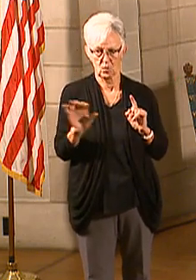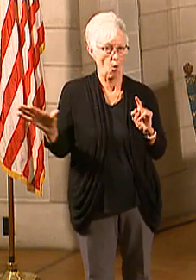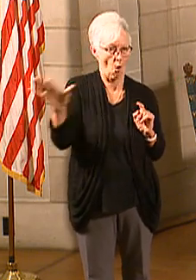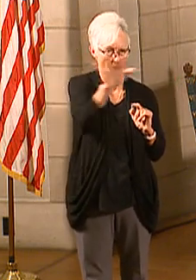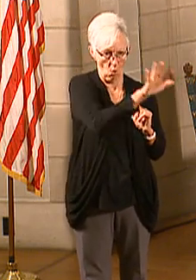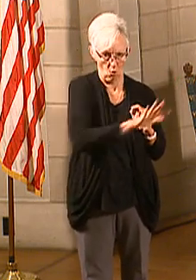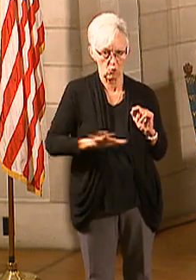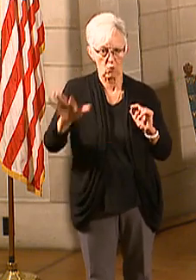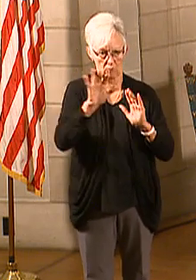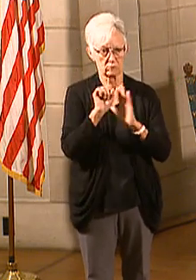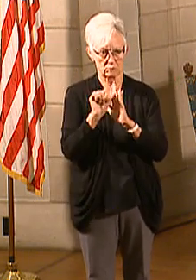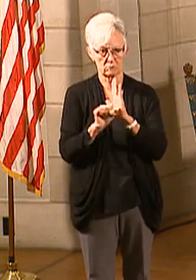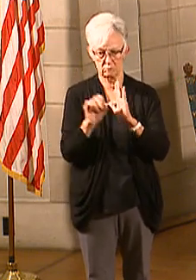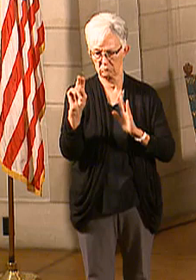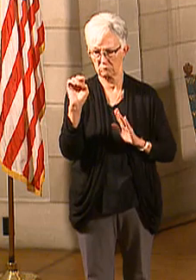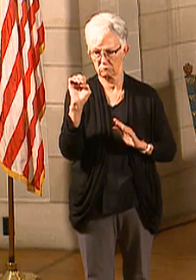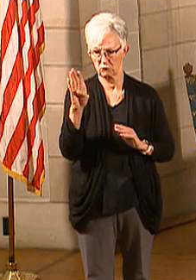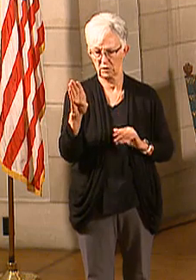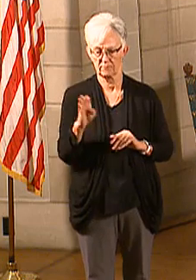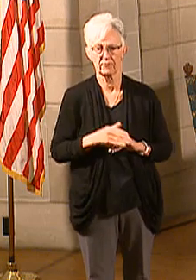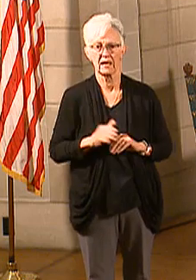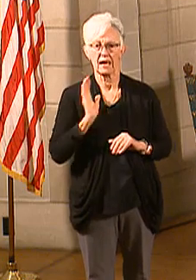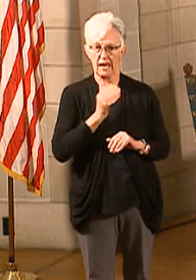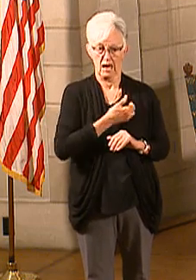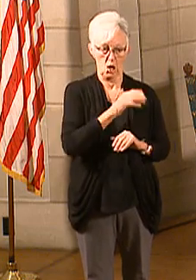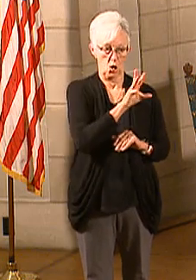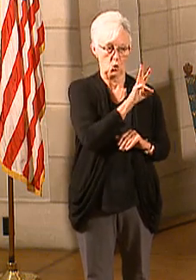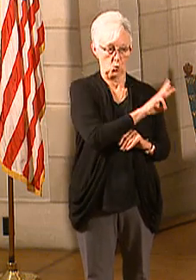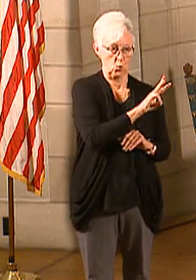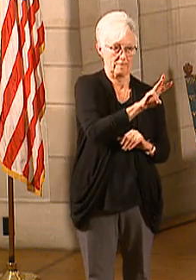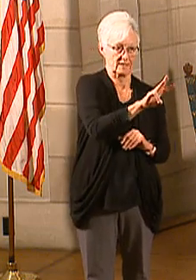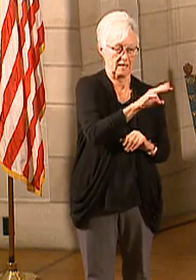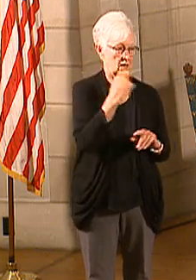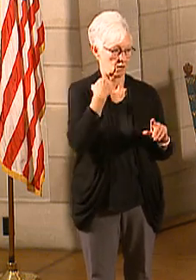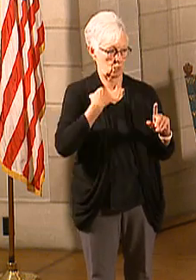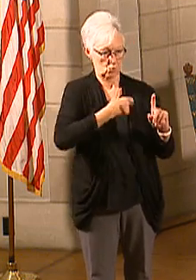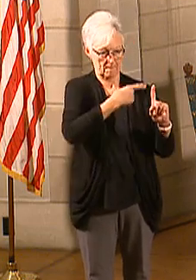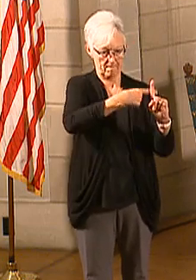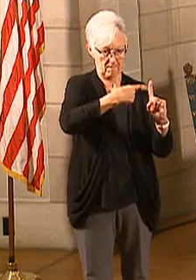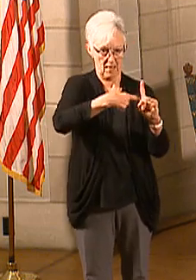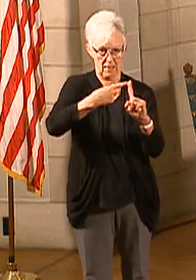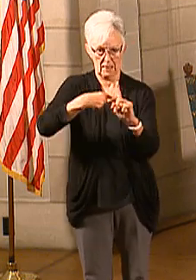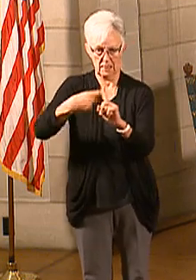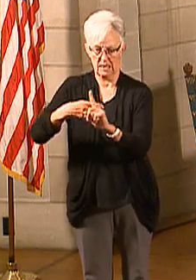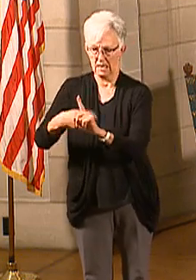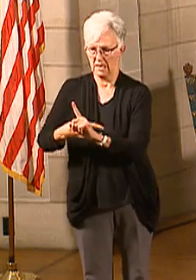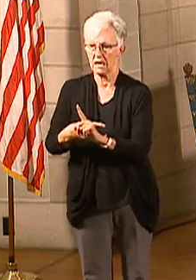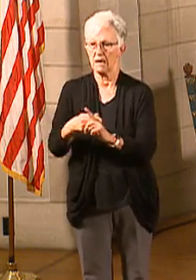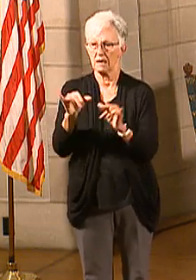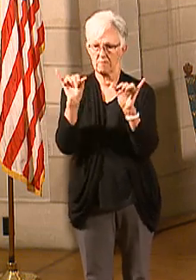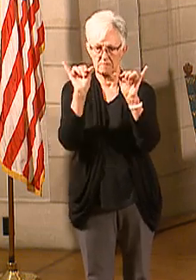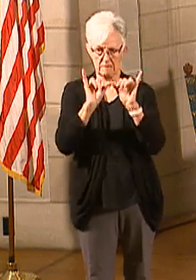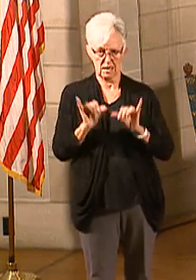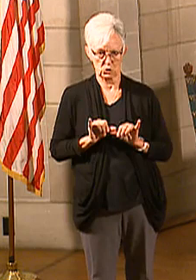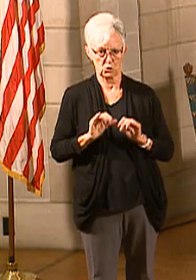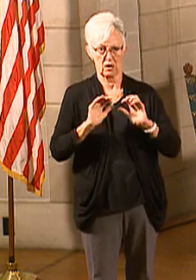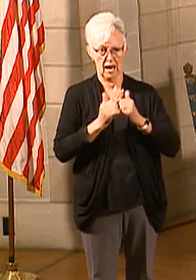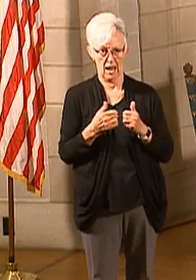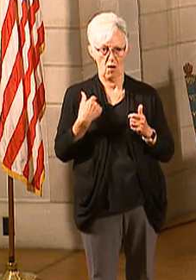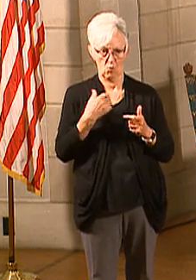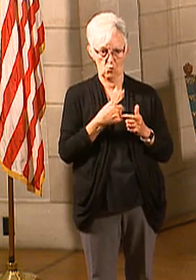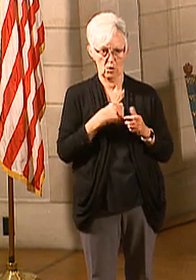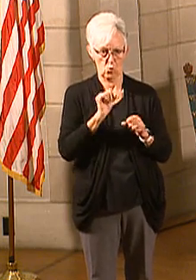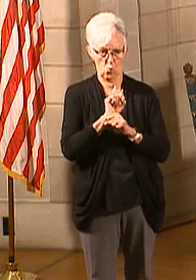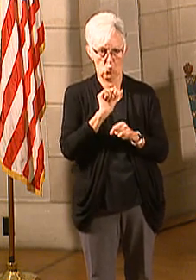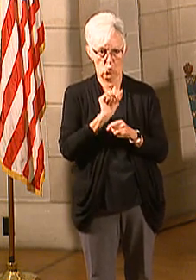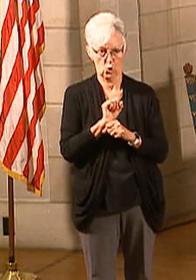see on our website is that we every month are measuring our improvement in caseload compliance. And so we were all green